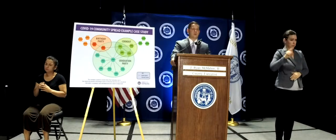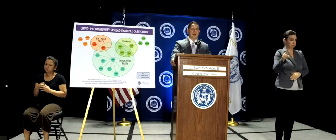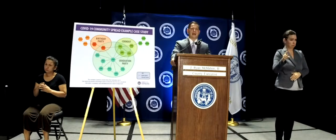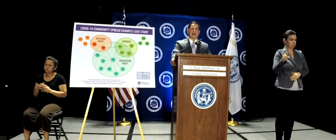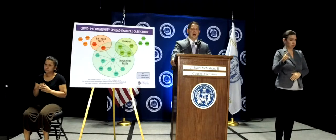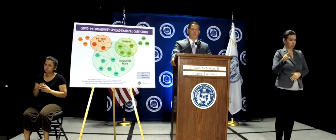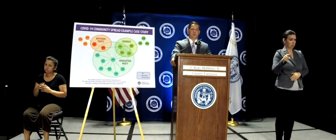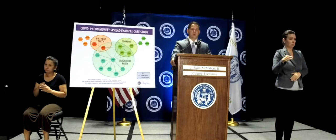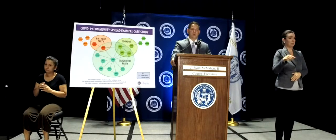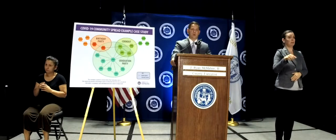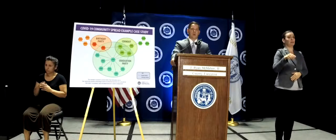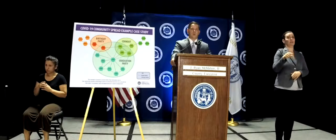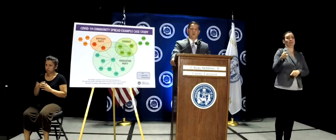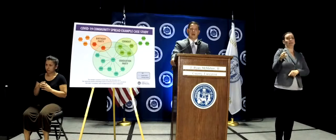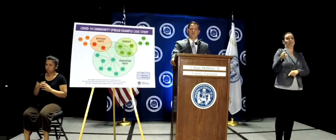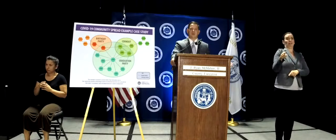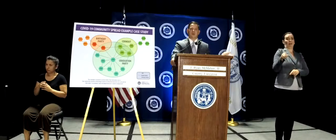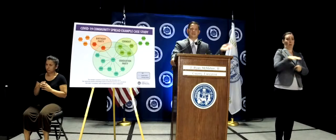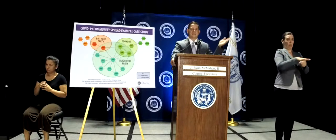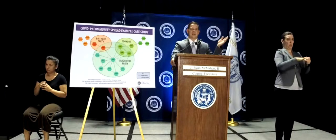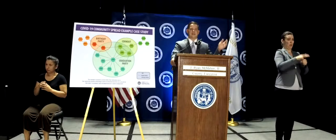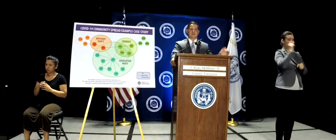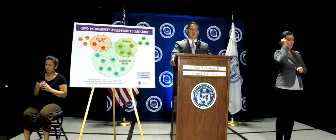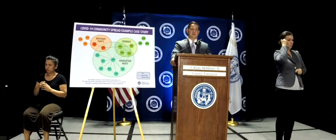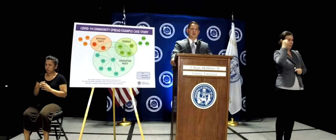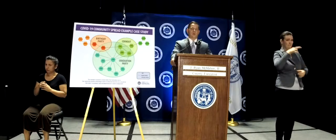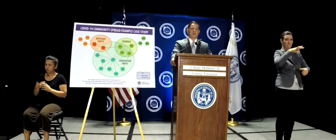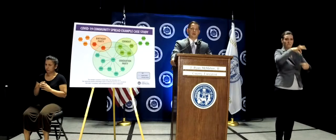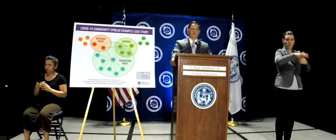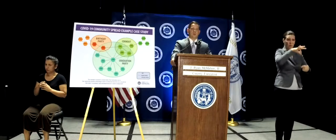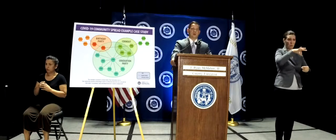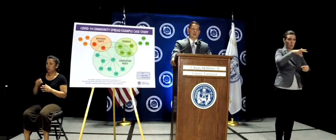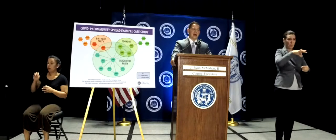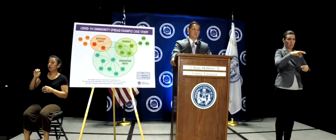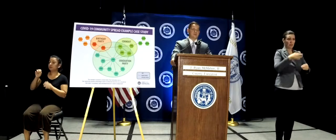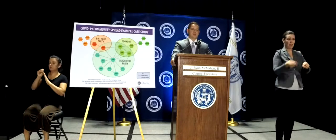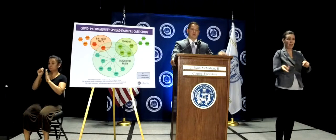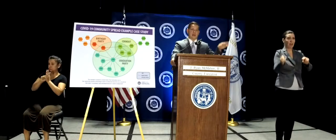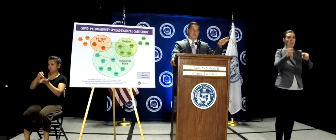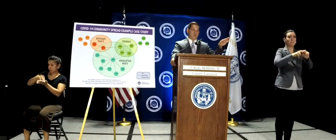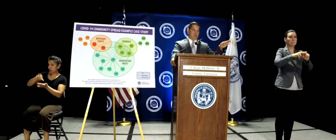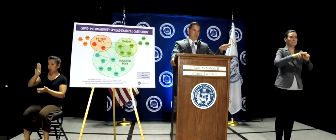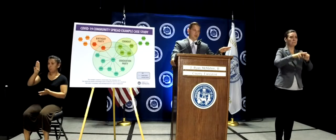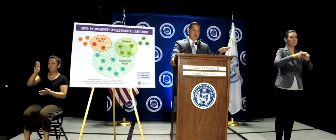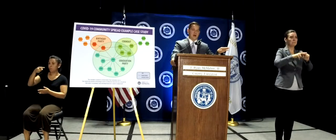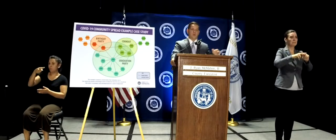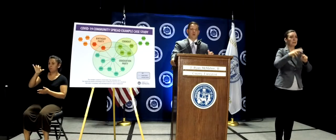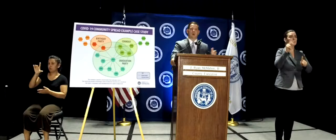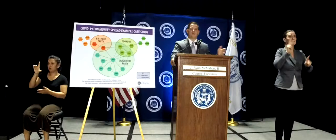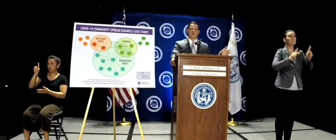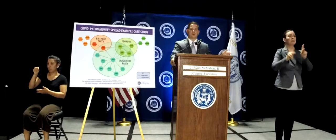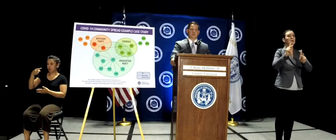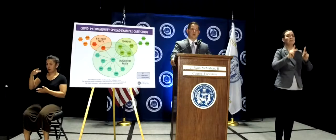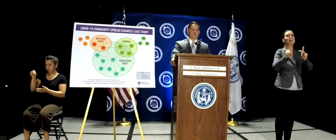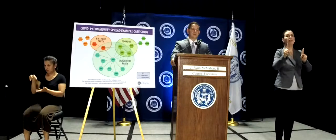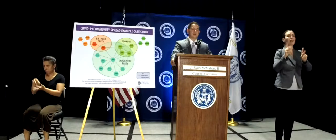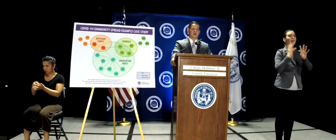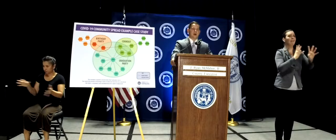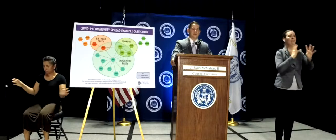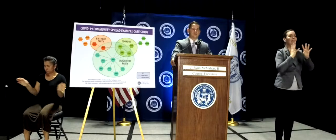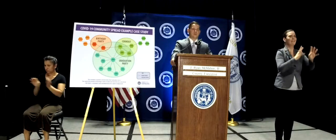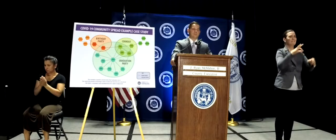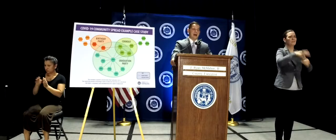governments and say, we're not going to help you when they have increasing cases, when their economy is starting to have to get shut down, their revenues are going to be